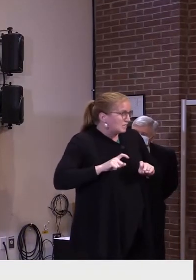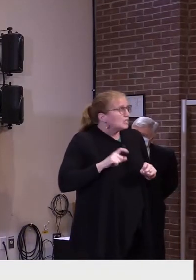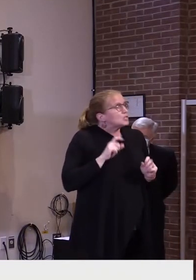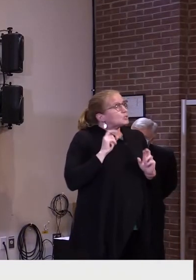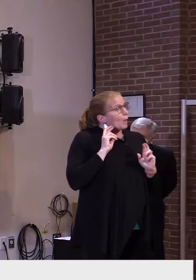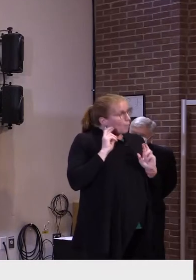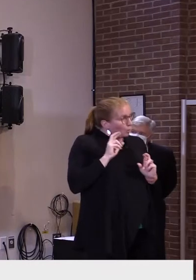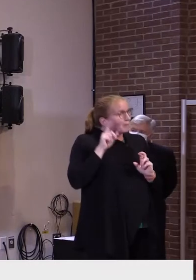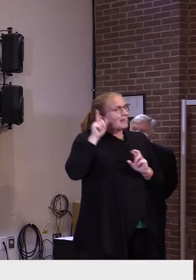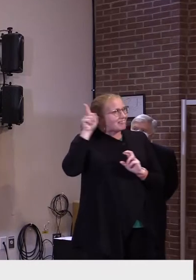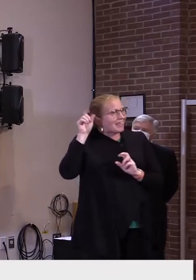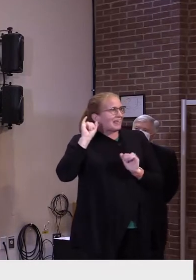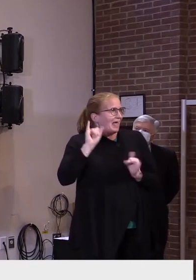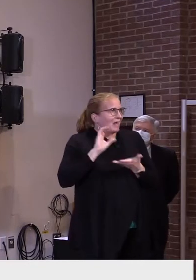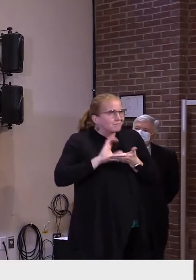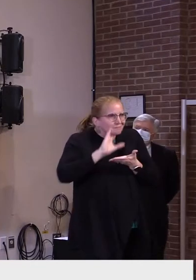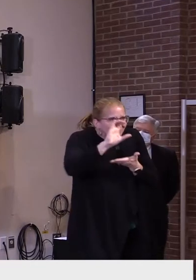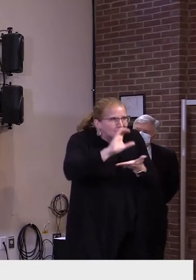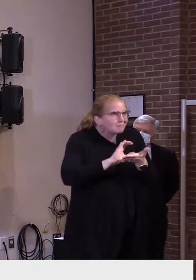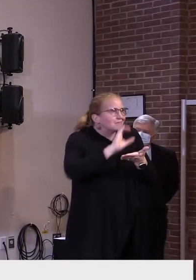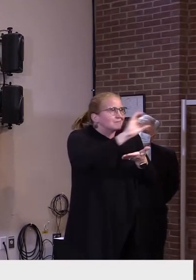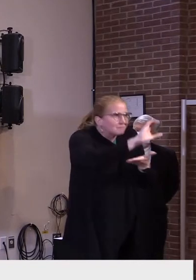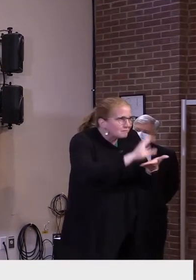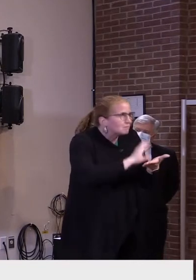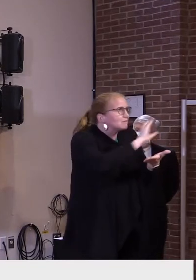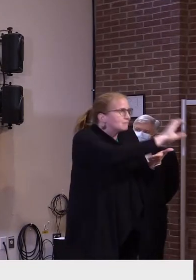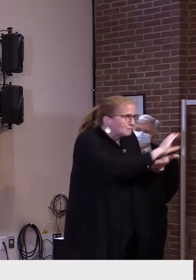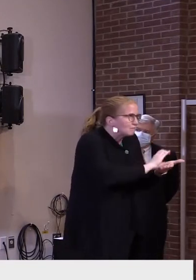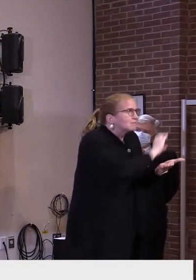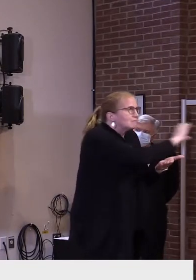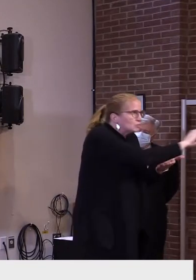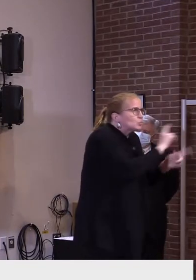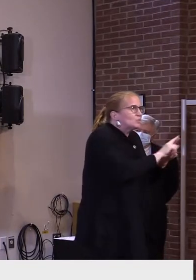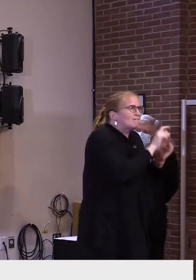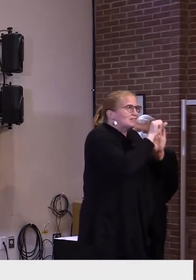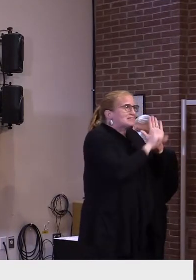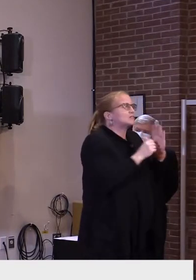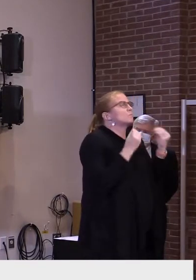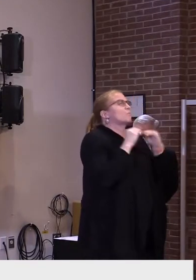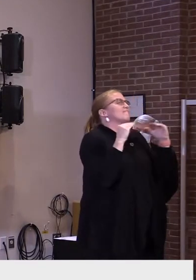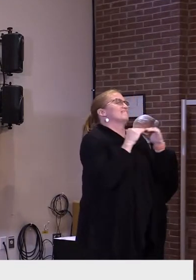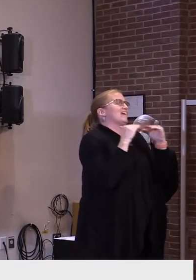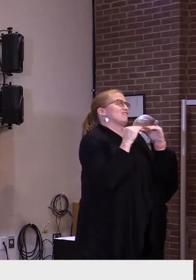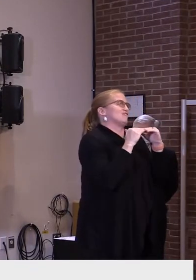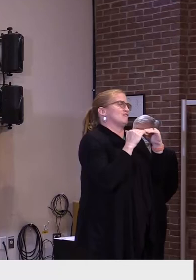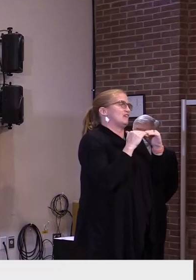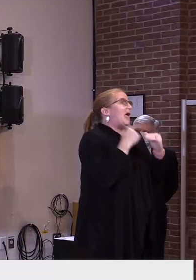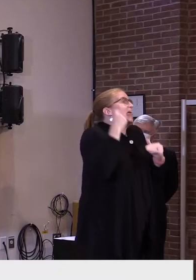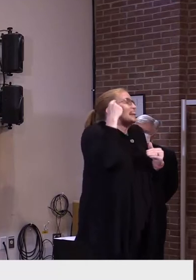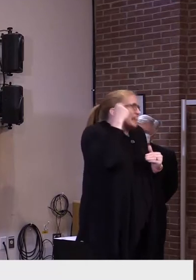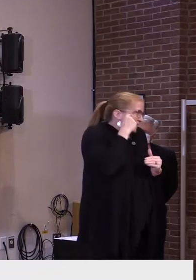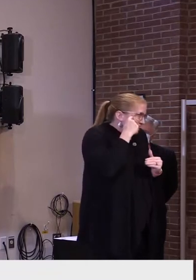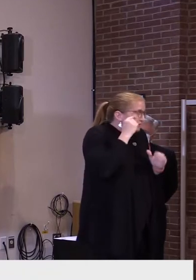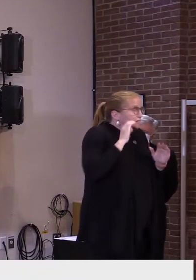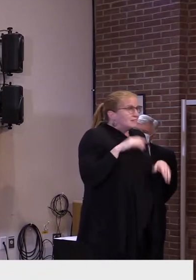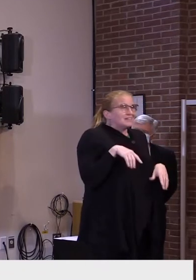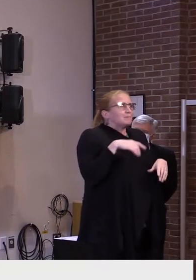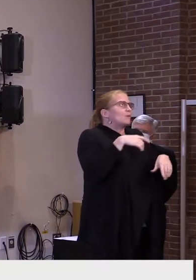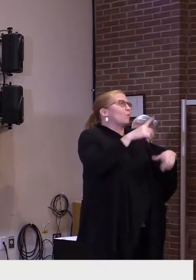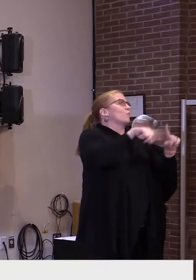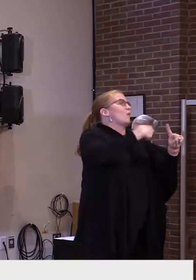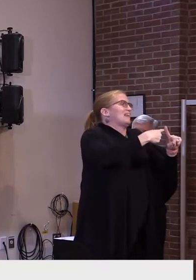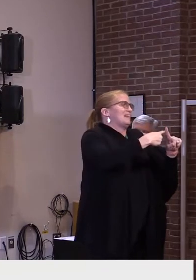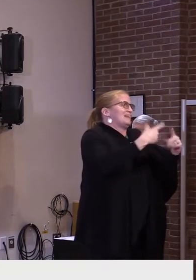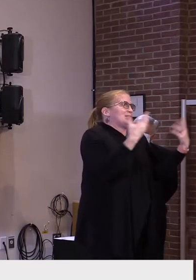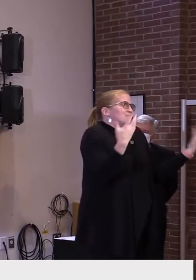I've described across states in an equitable manner. We just don't know the timeline on all of these